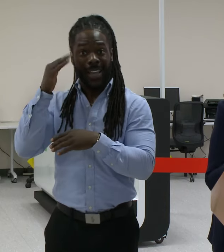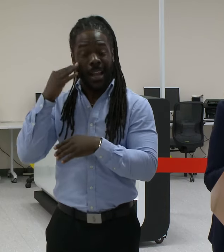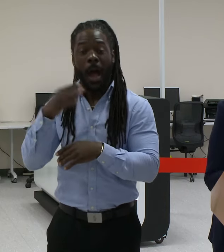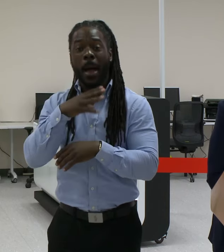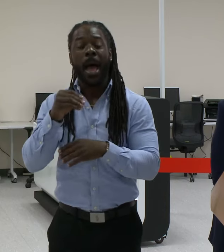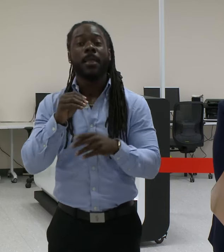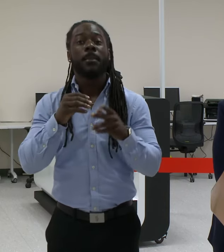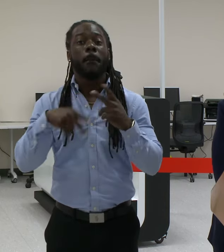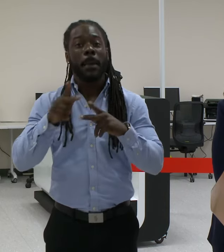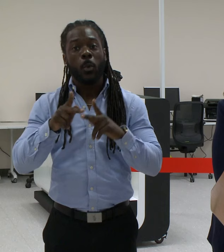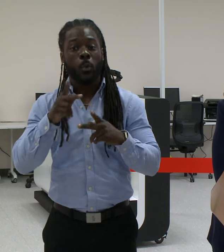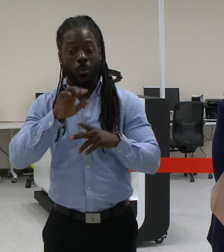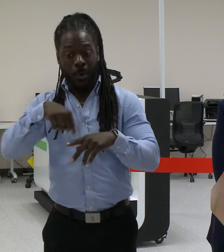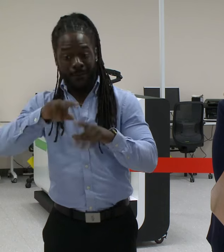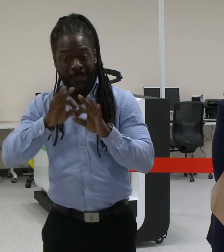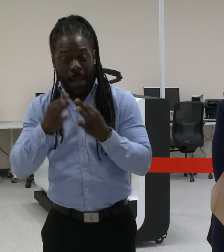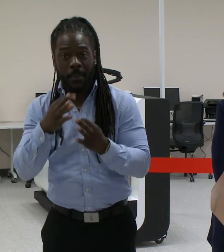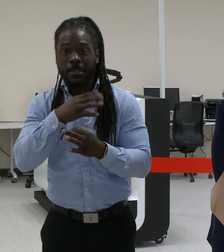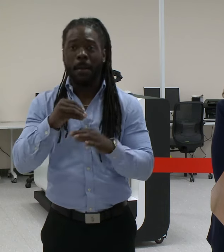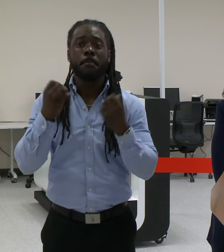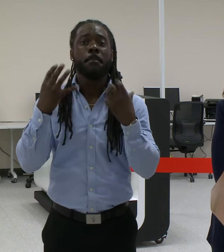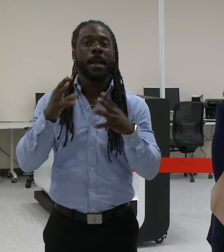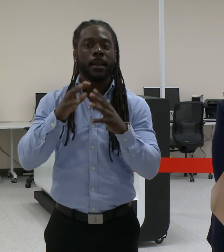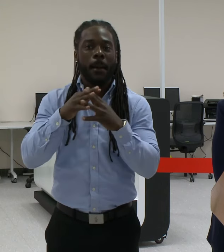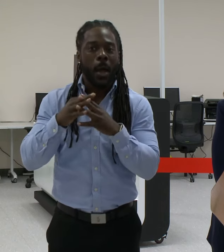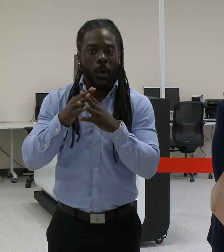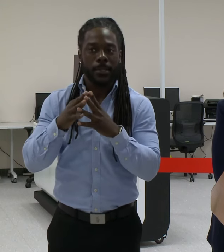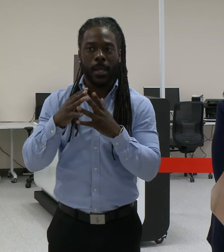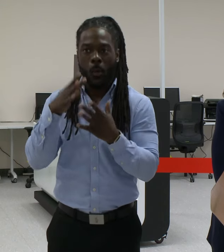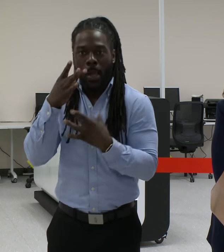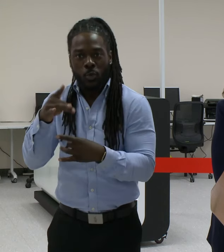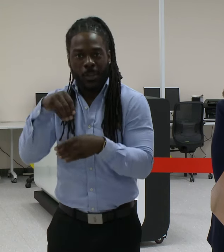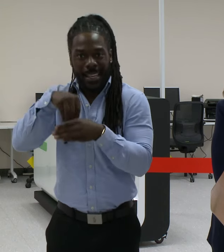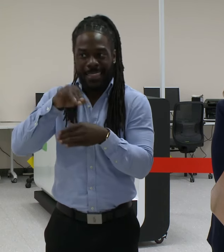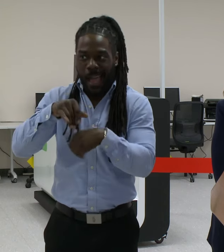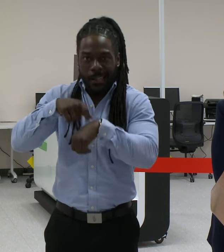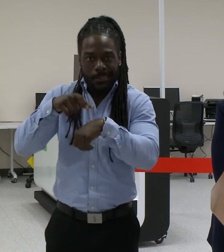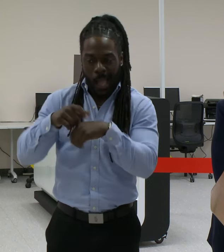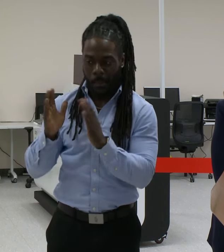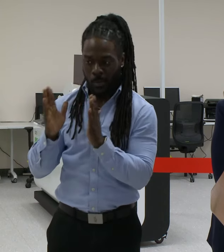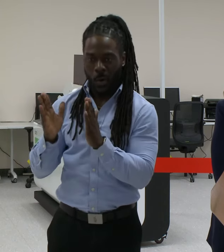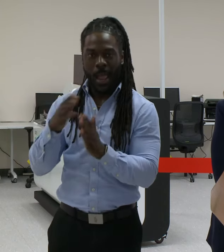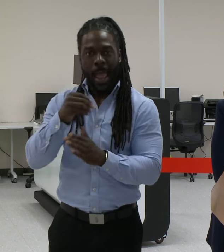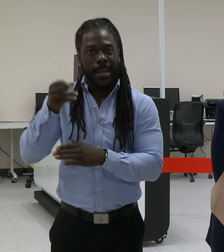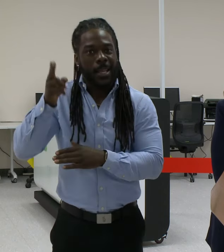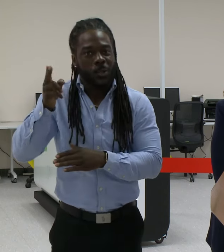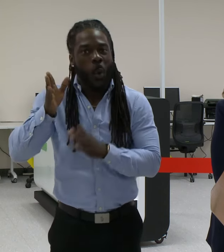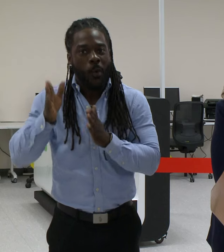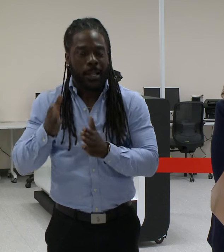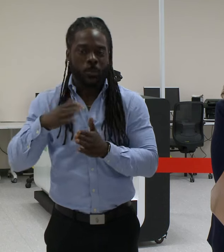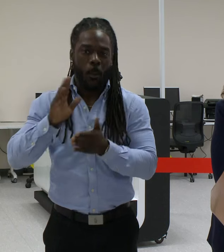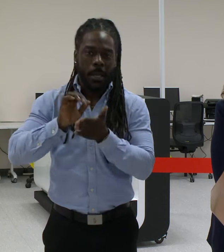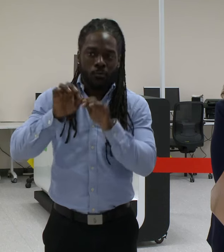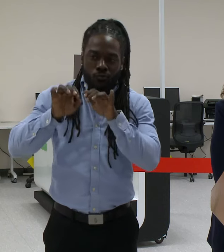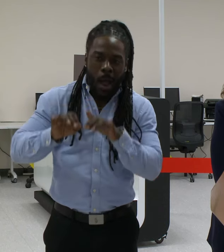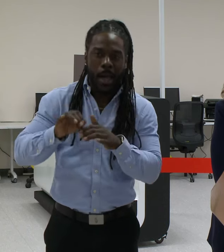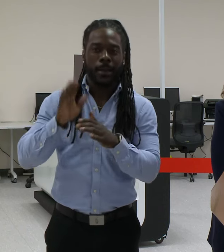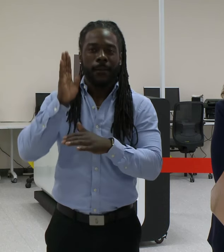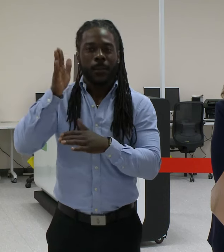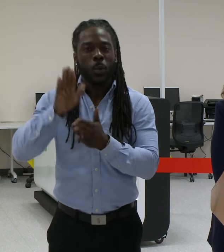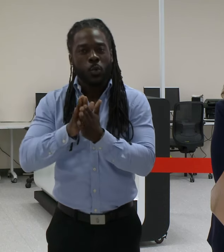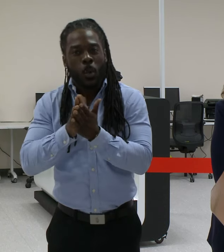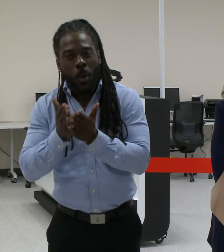to a whole host of Americans that are interested in that era, and of course, historians who will be writing future books